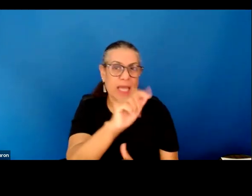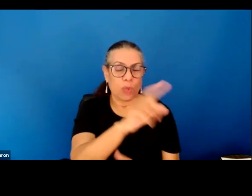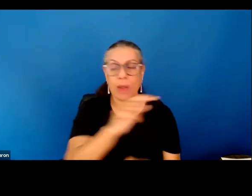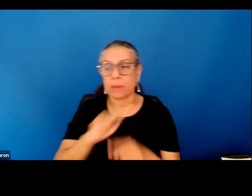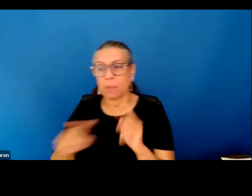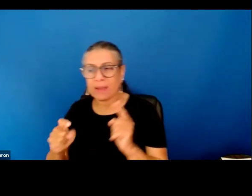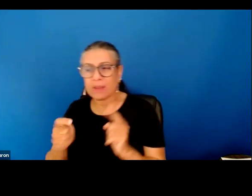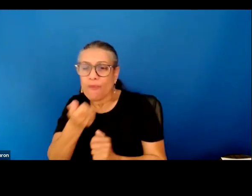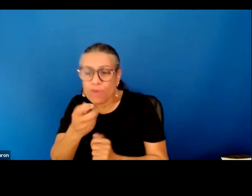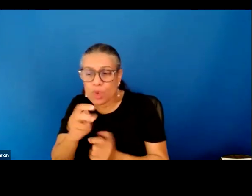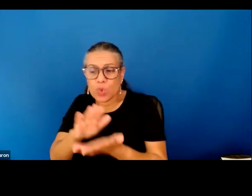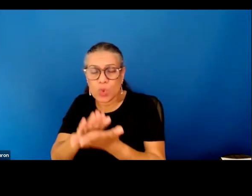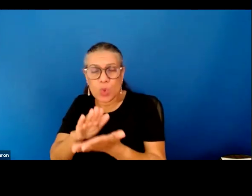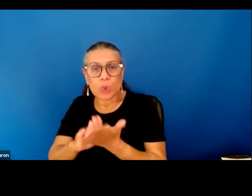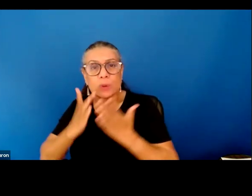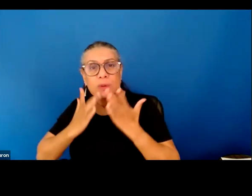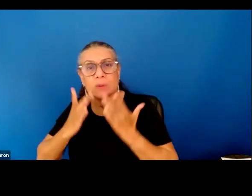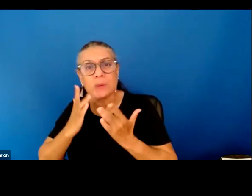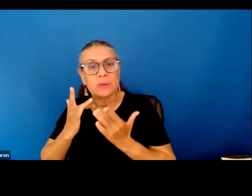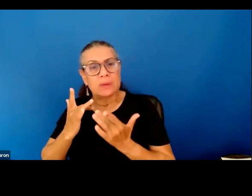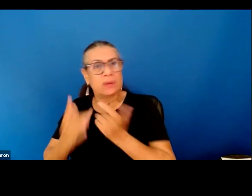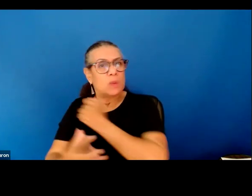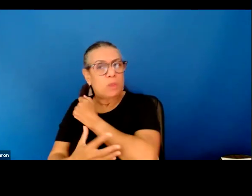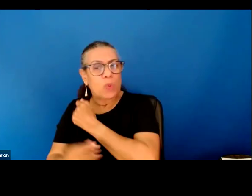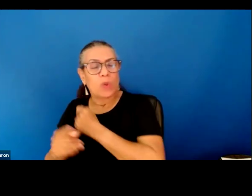Over the course of many evolutions and the